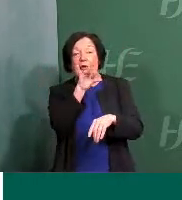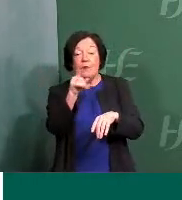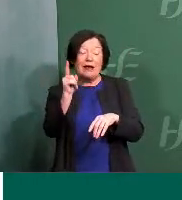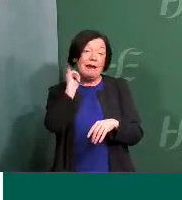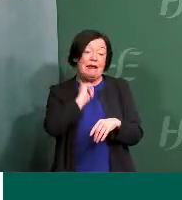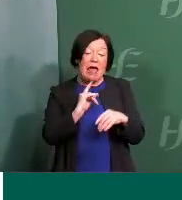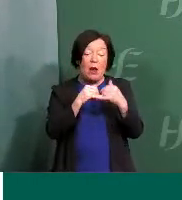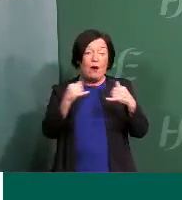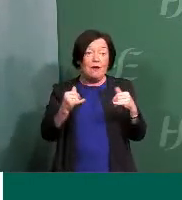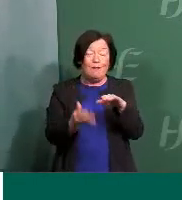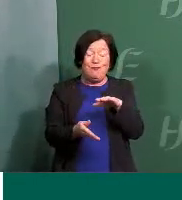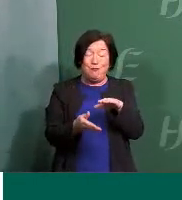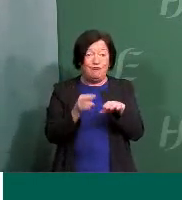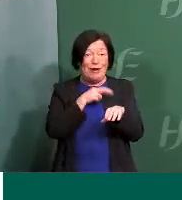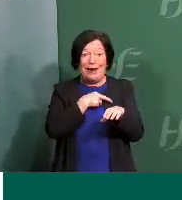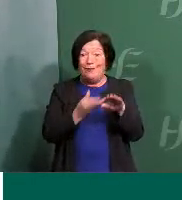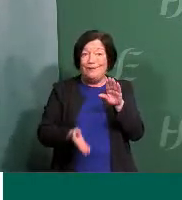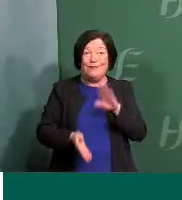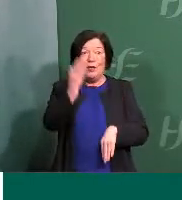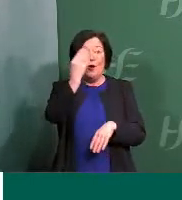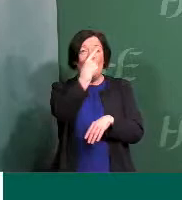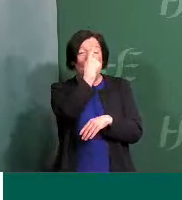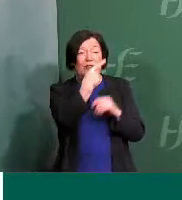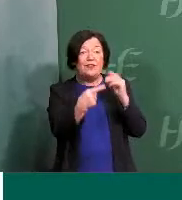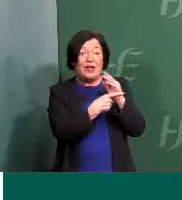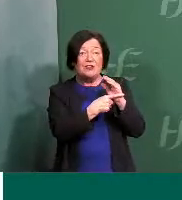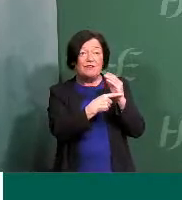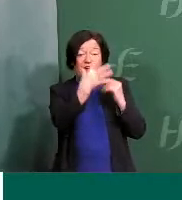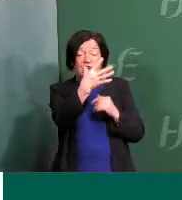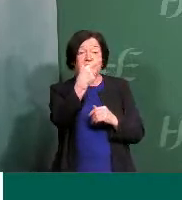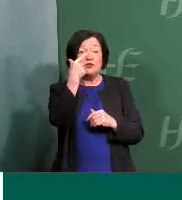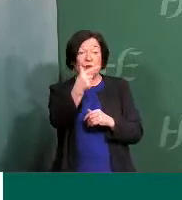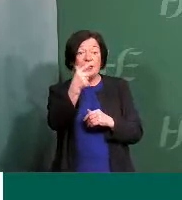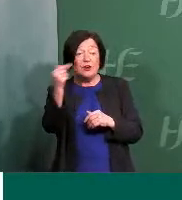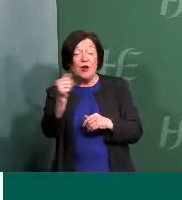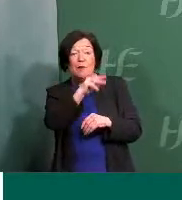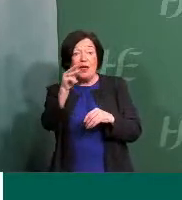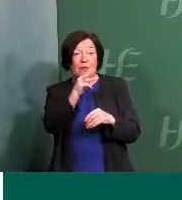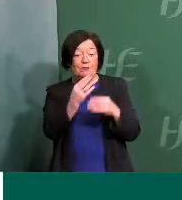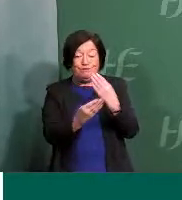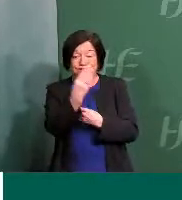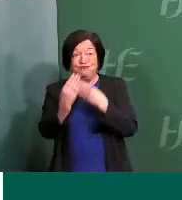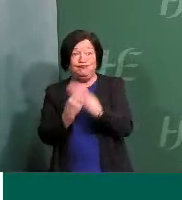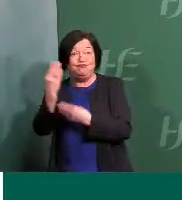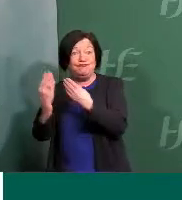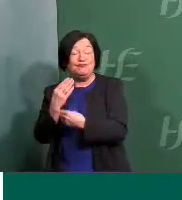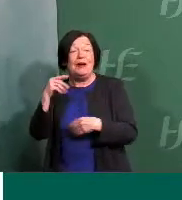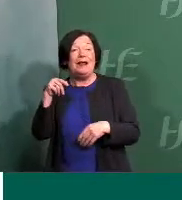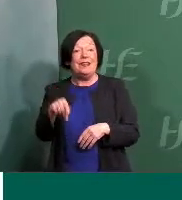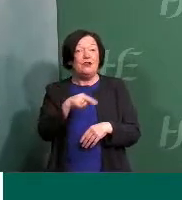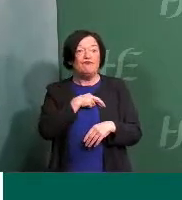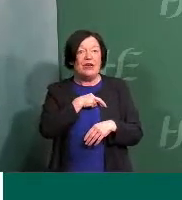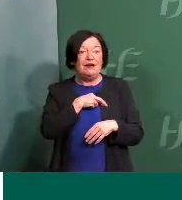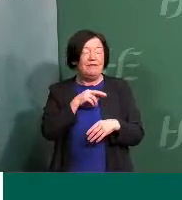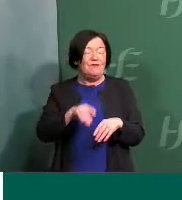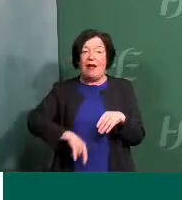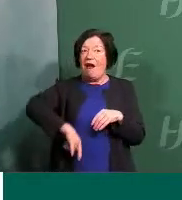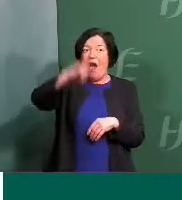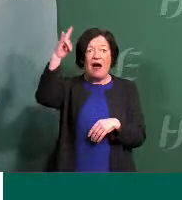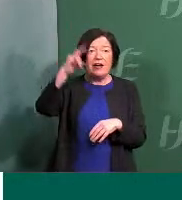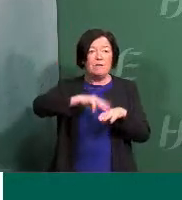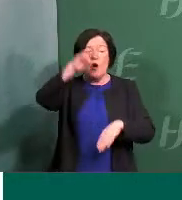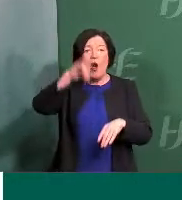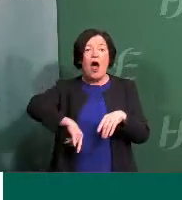yellow line has gone way up, so 1,592 in terms of attendances. And that is really extraordinarily high. So